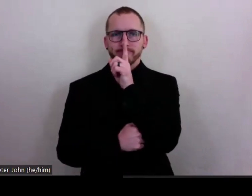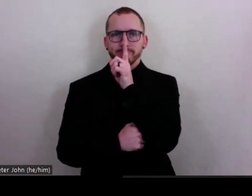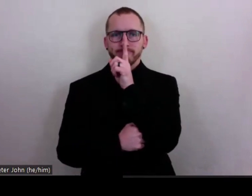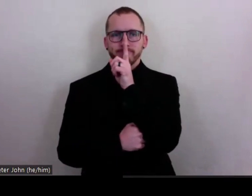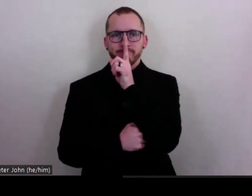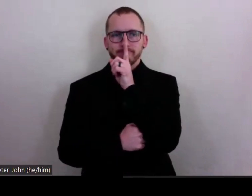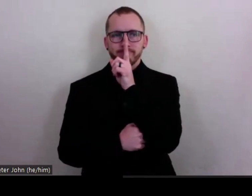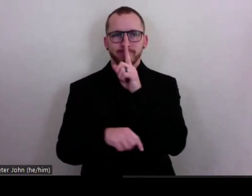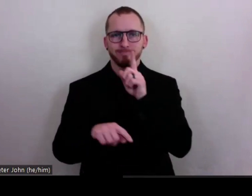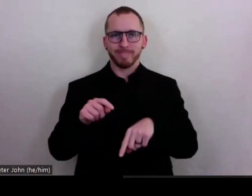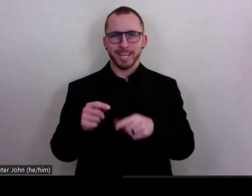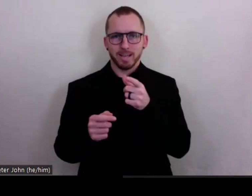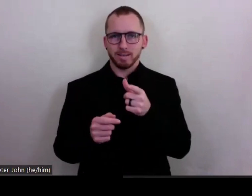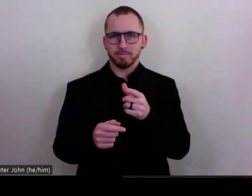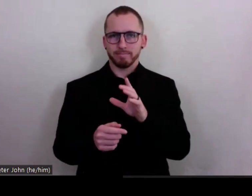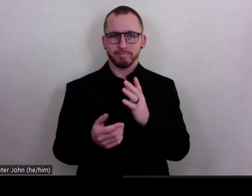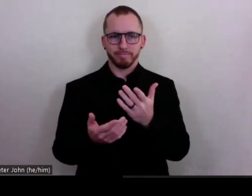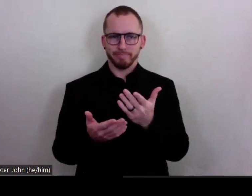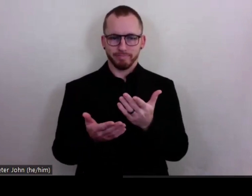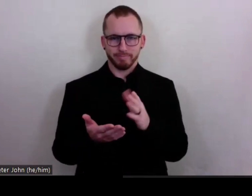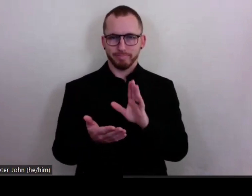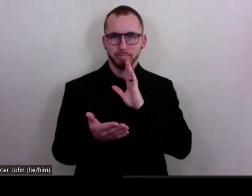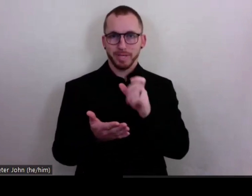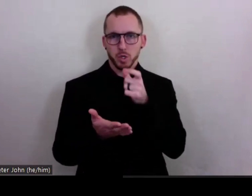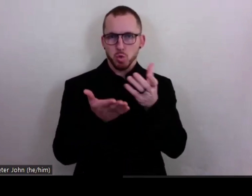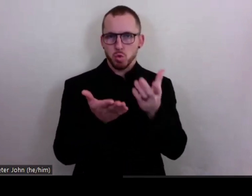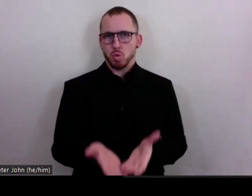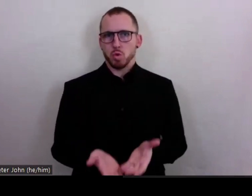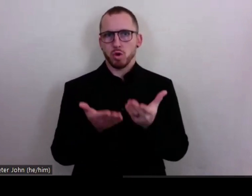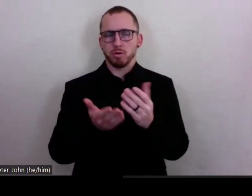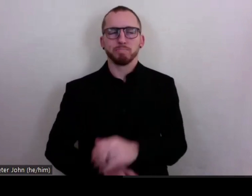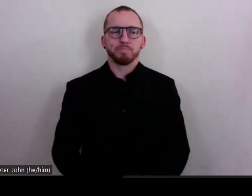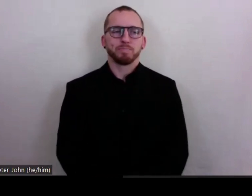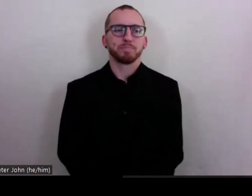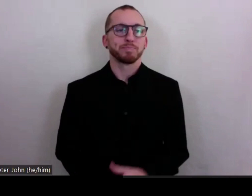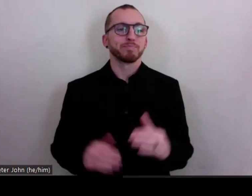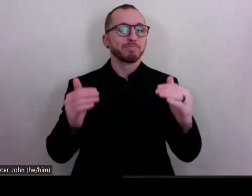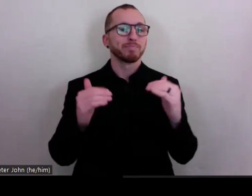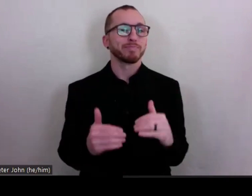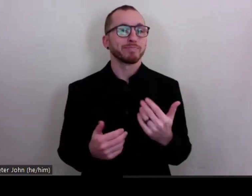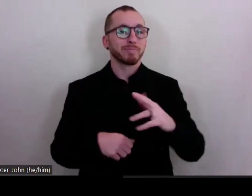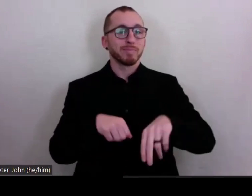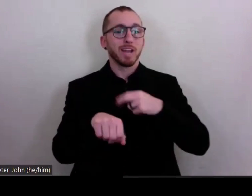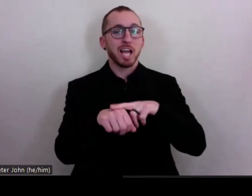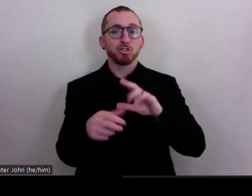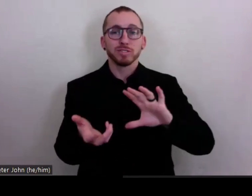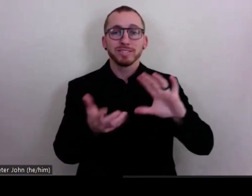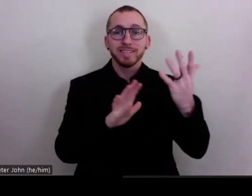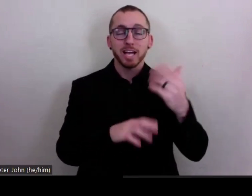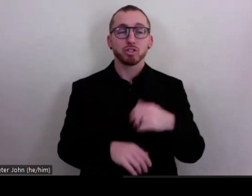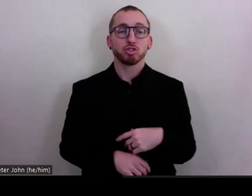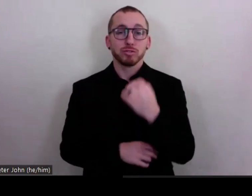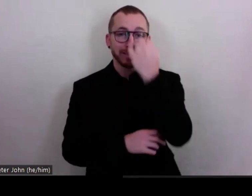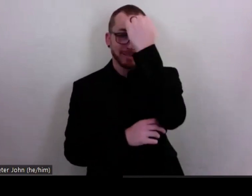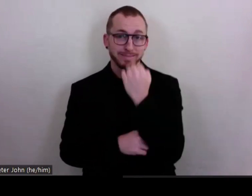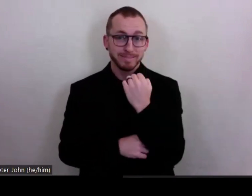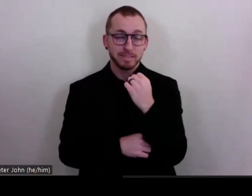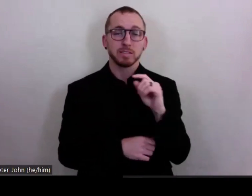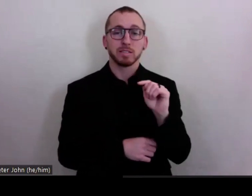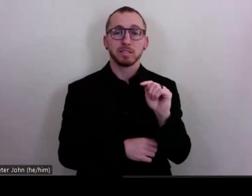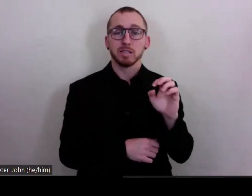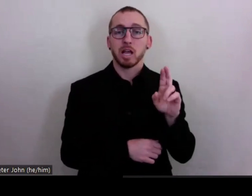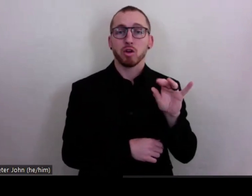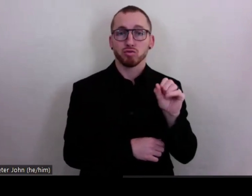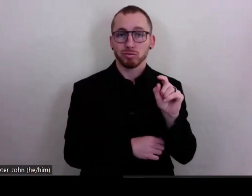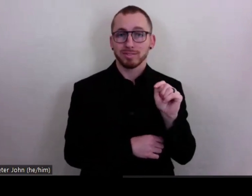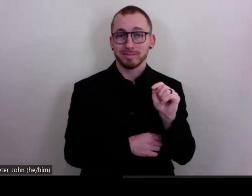We also have things like natural disasters, terrorism attacks, and the one that no one wants to talk about, but probably why